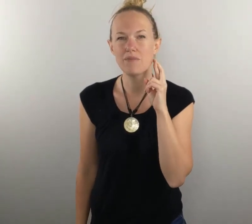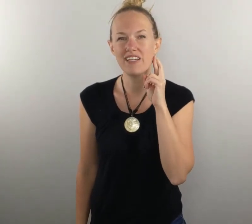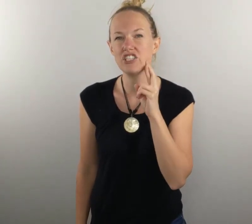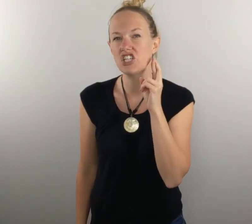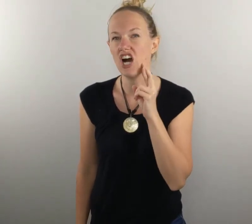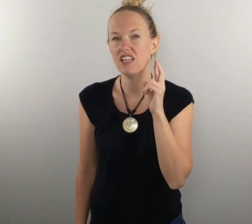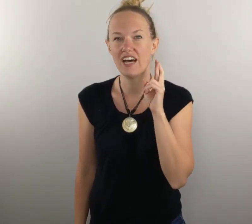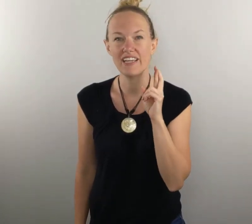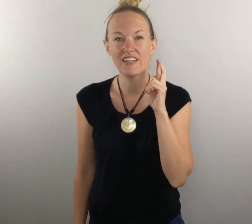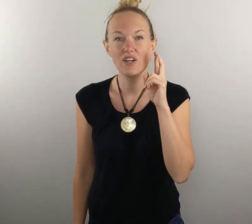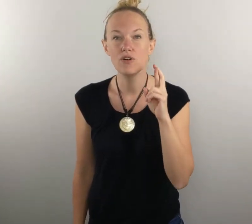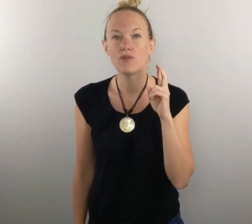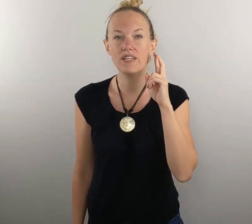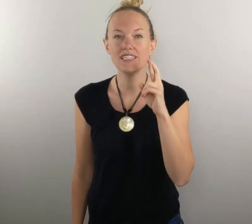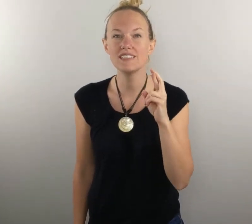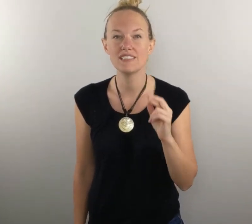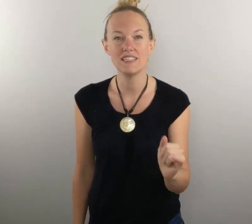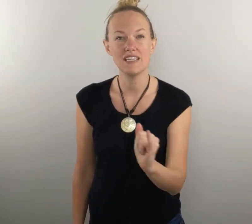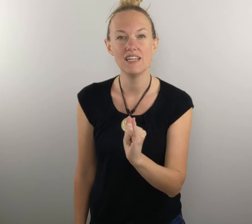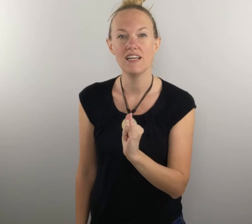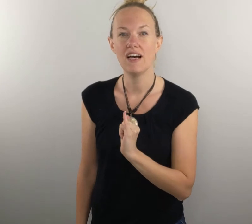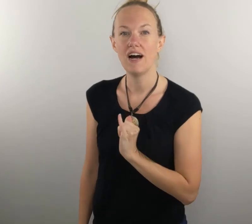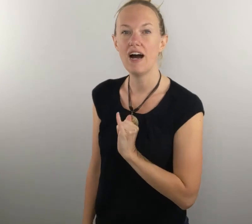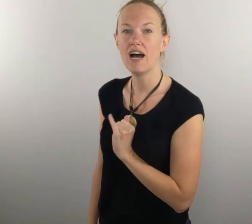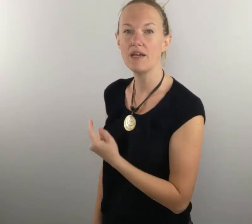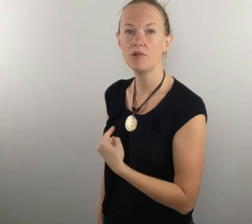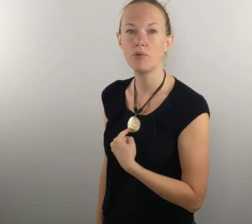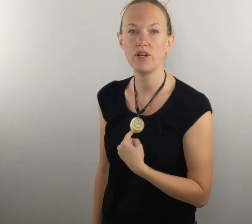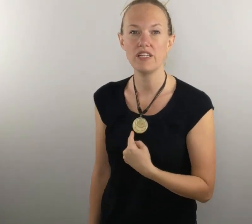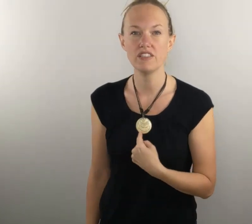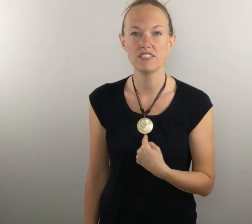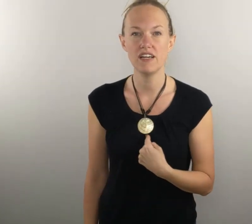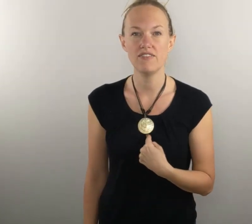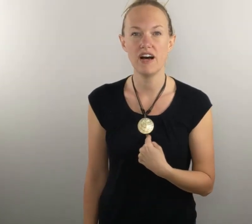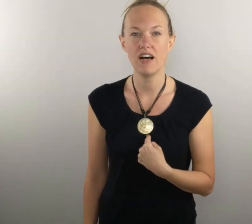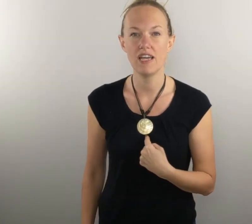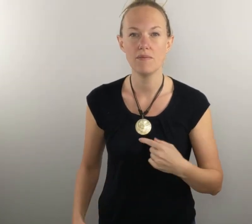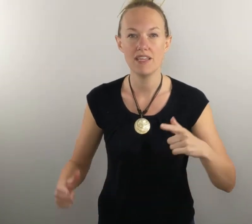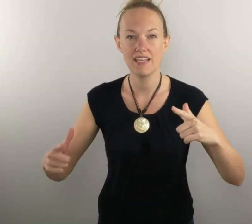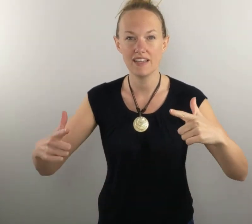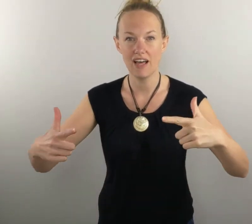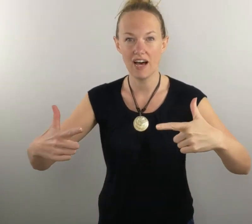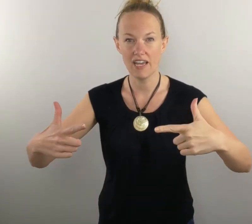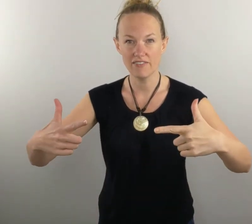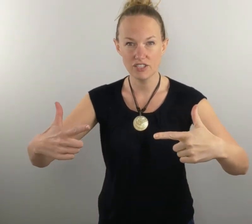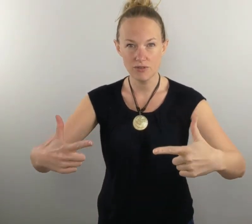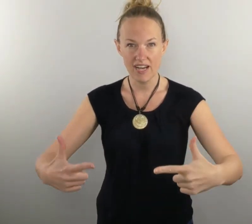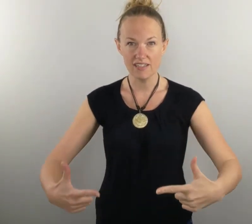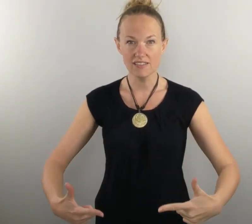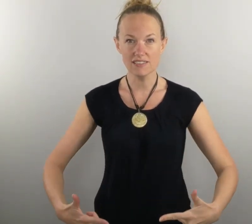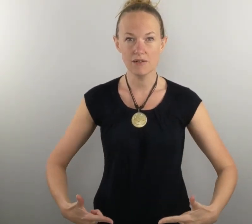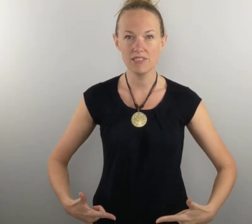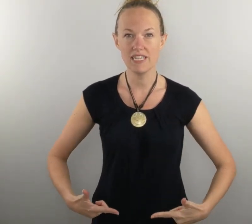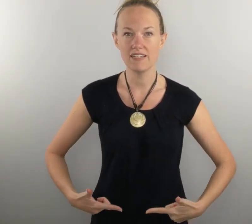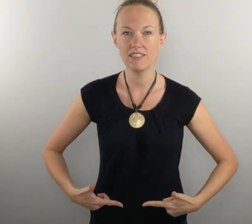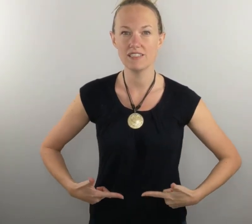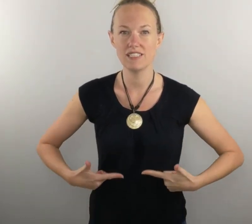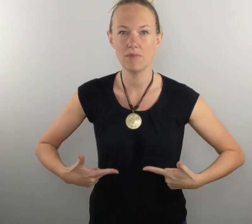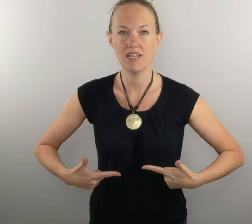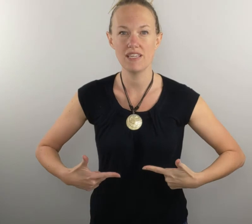your jawline. Reason I'm, or pointing to yourself, I'm, and then alive, 2 L's, coming down to your stomach and then up